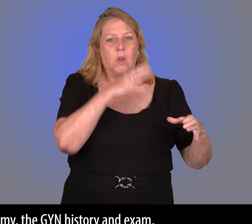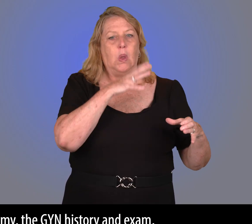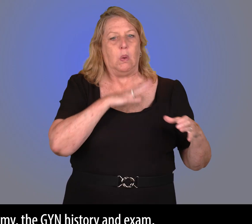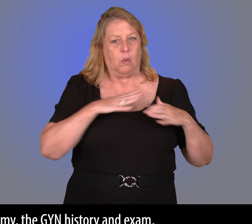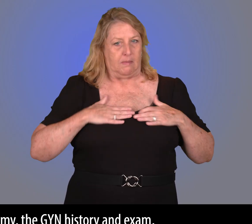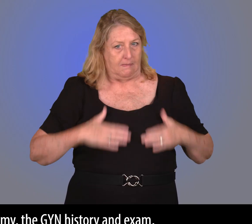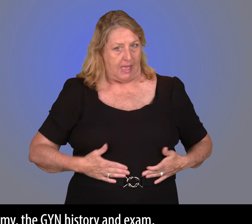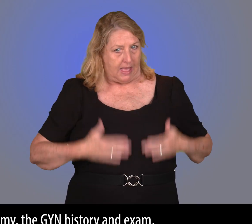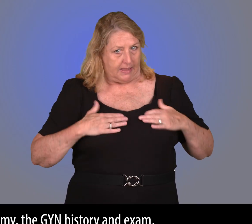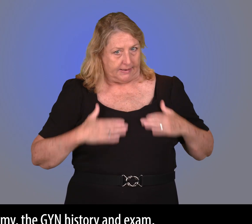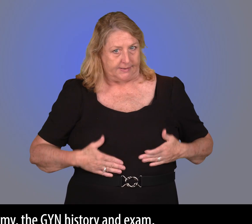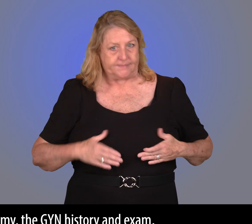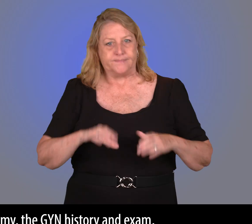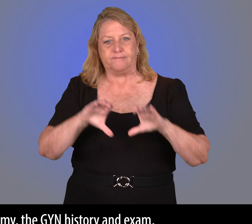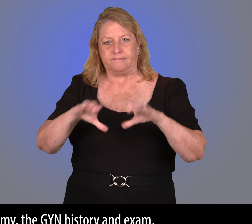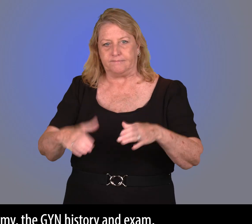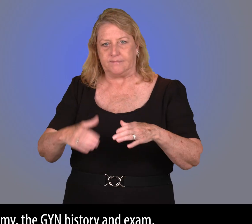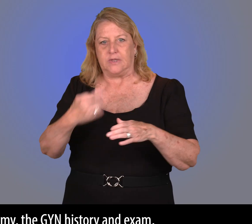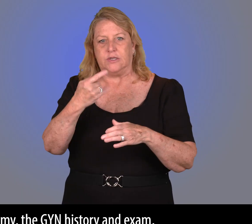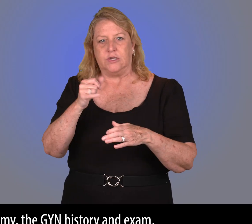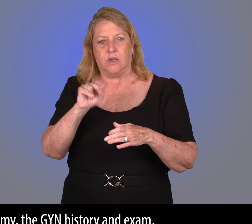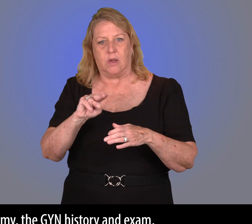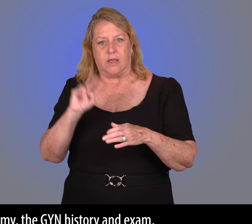the GYN history and exam,